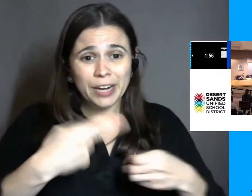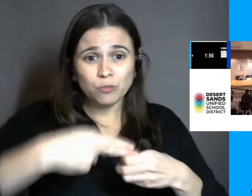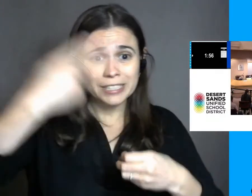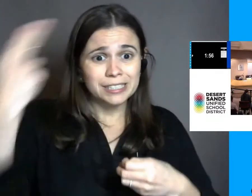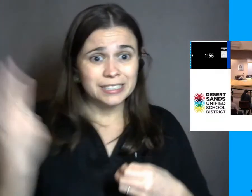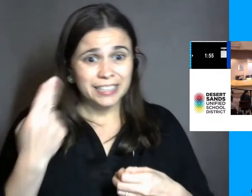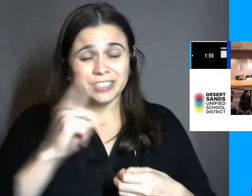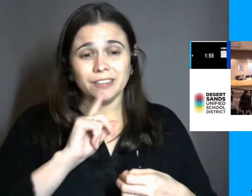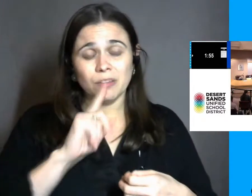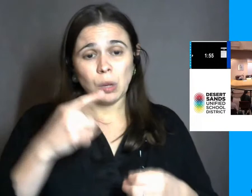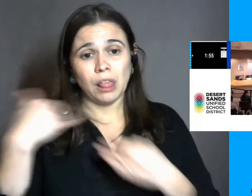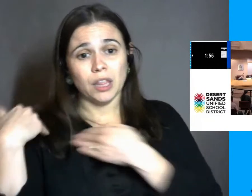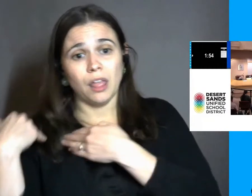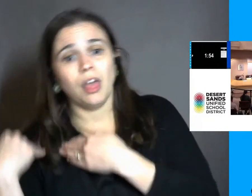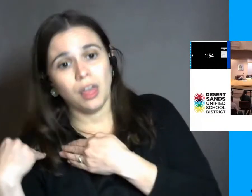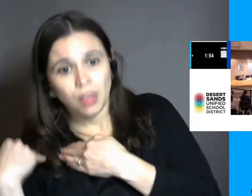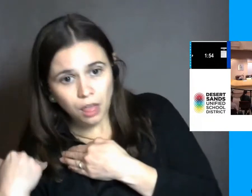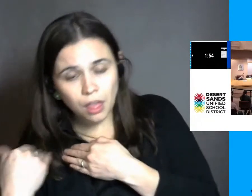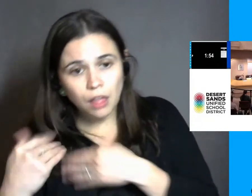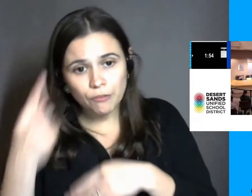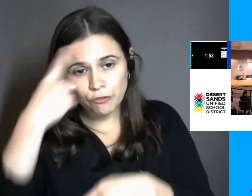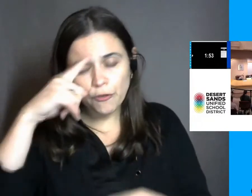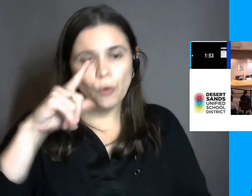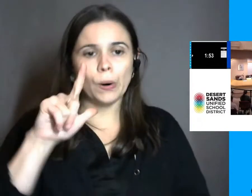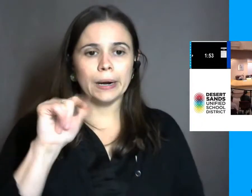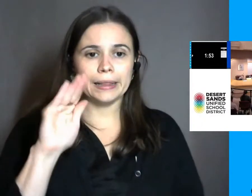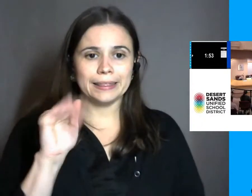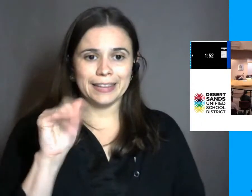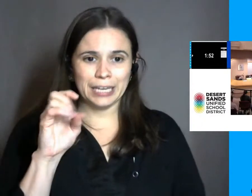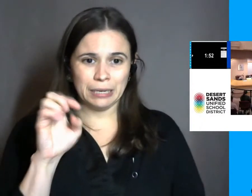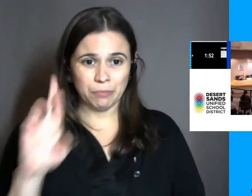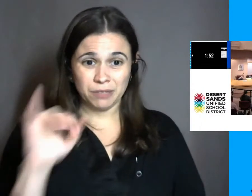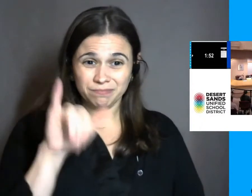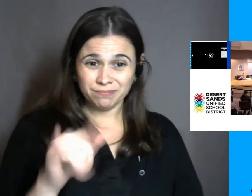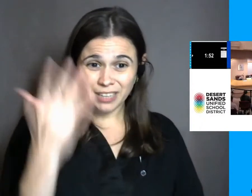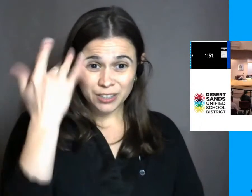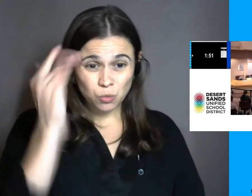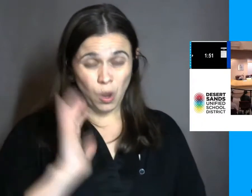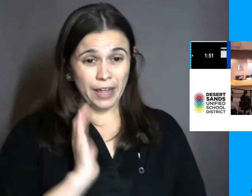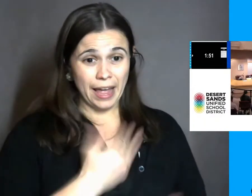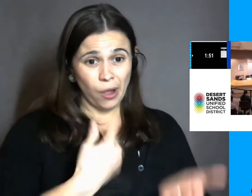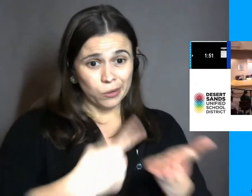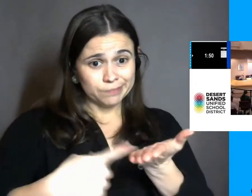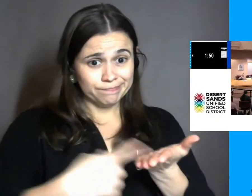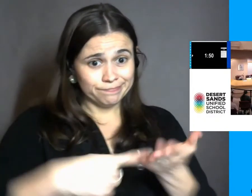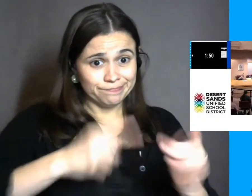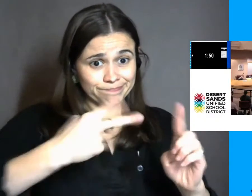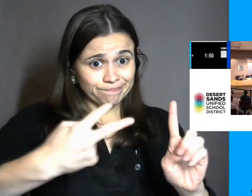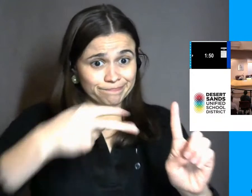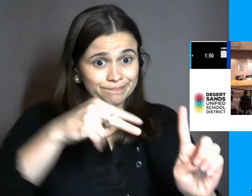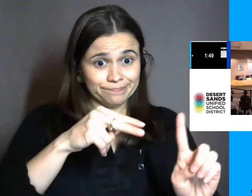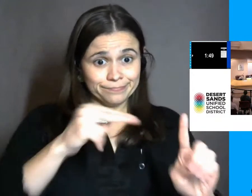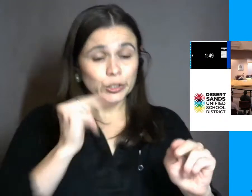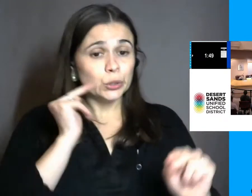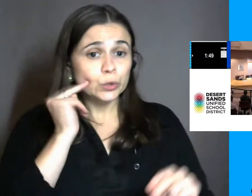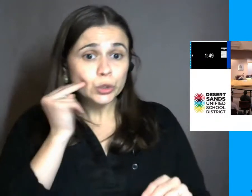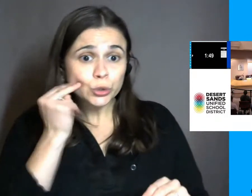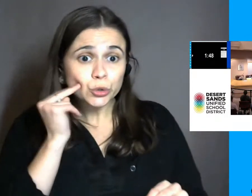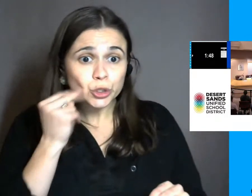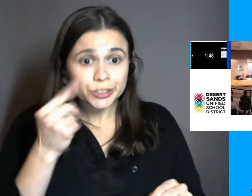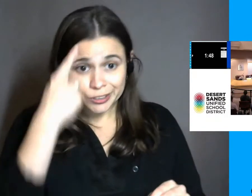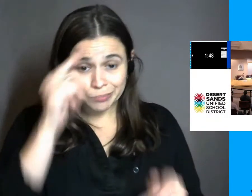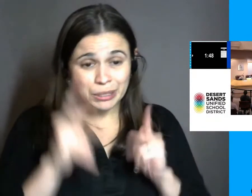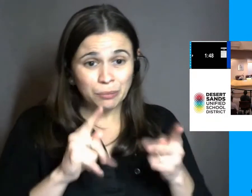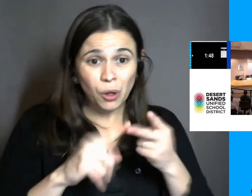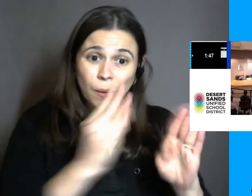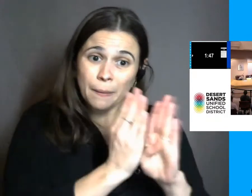labor, that's where, as a bargaining unit, we're really coming from. That we are the nutrition services folks, we are the bus drivers,